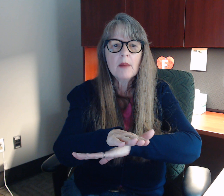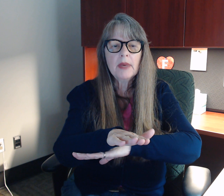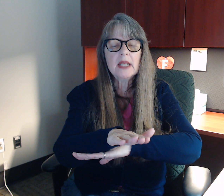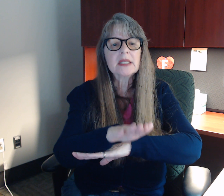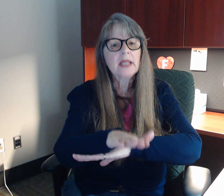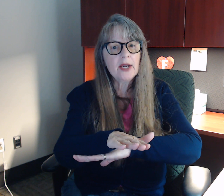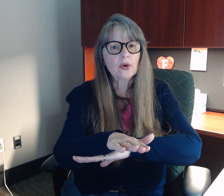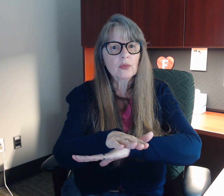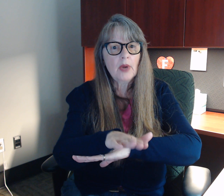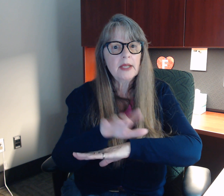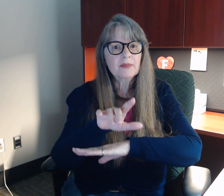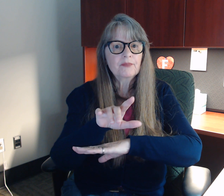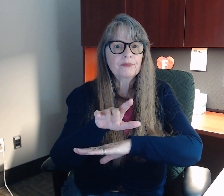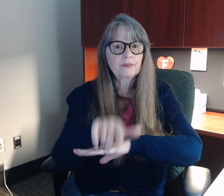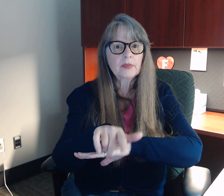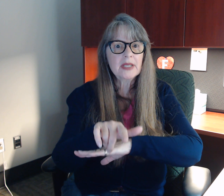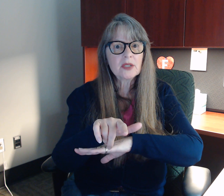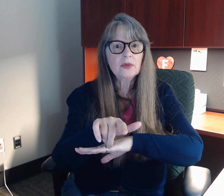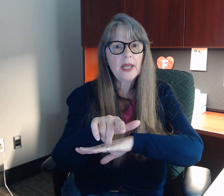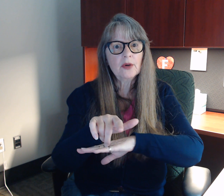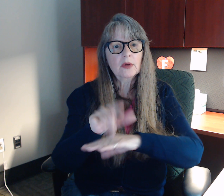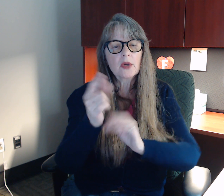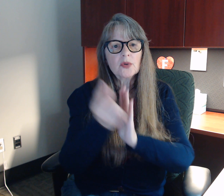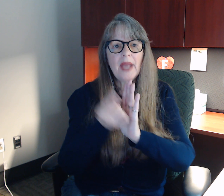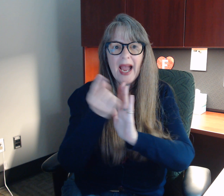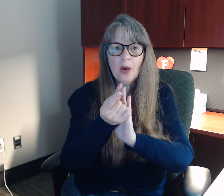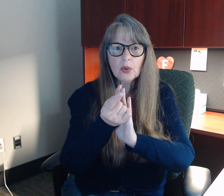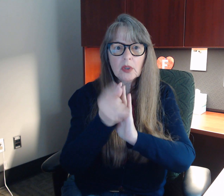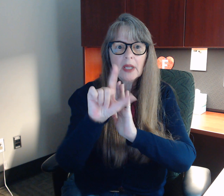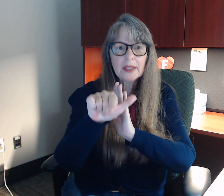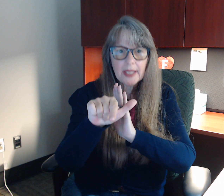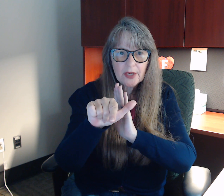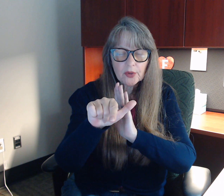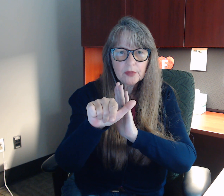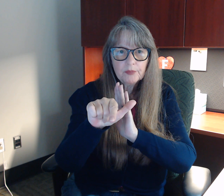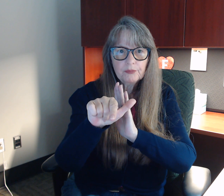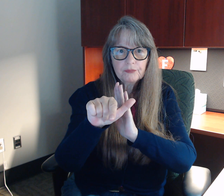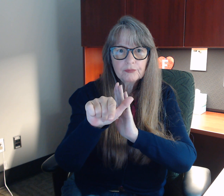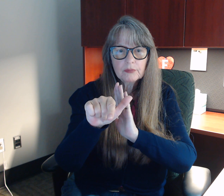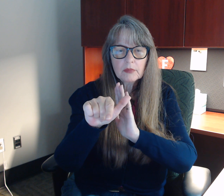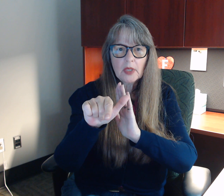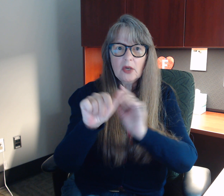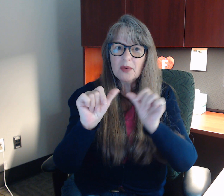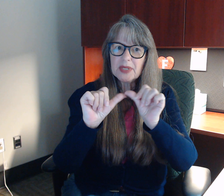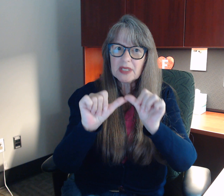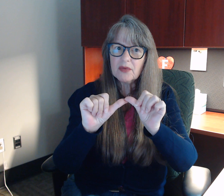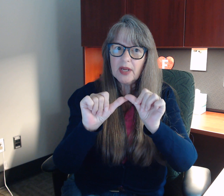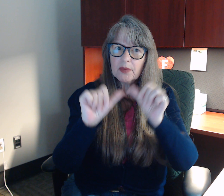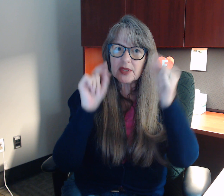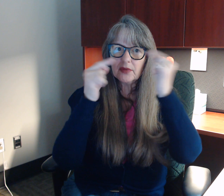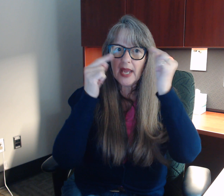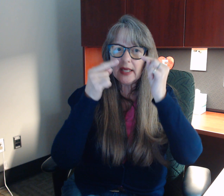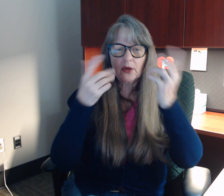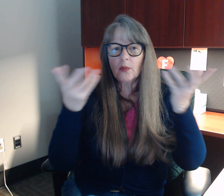it's later, right? It's still later. So an hour later, it was still there. It was still nagging or